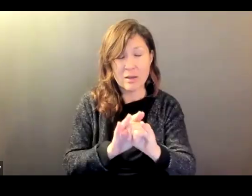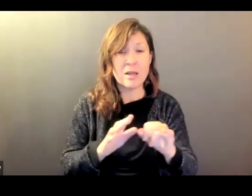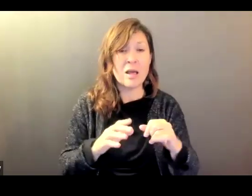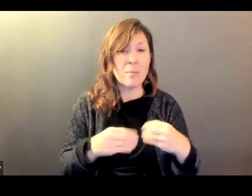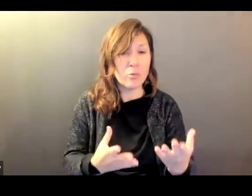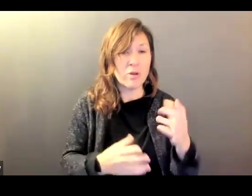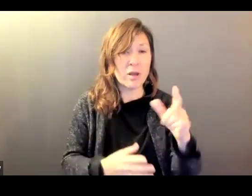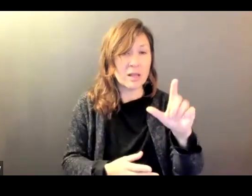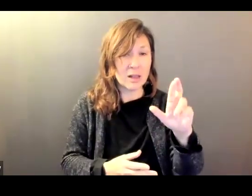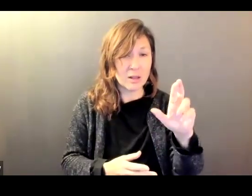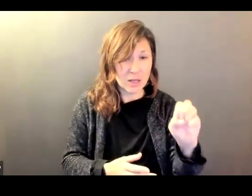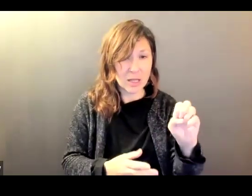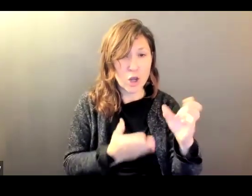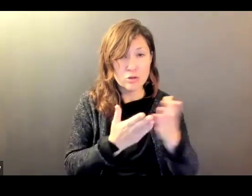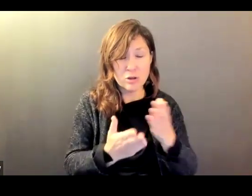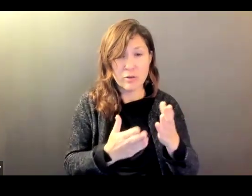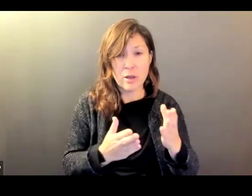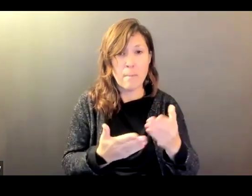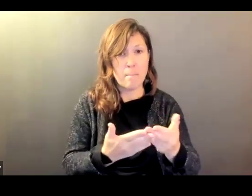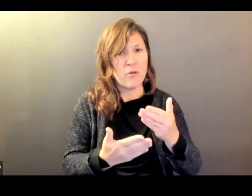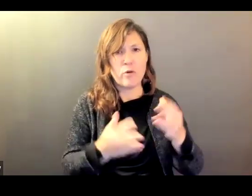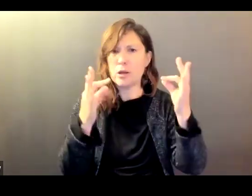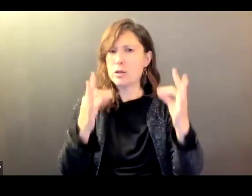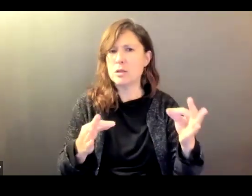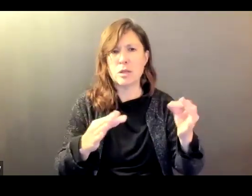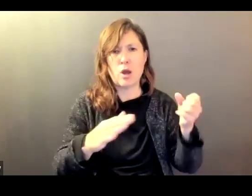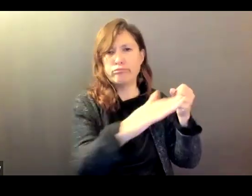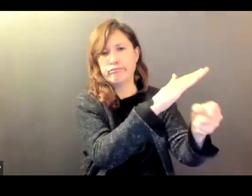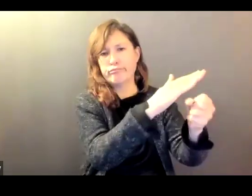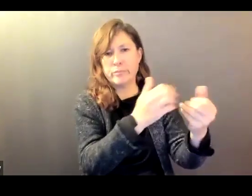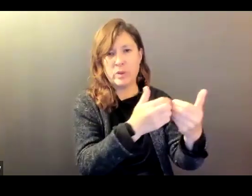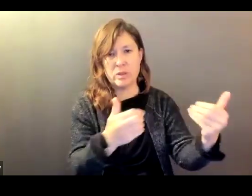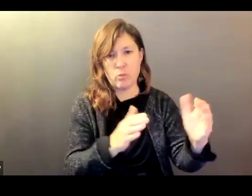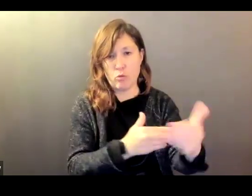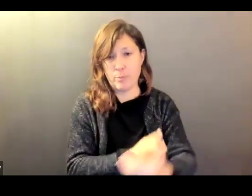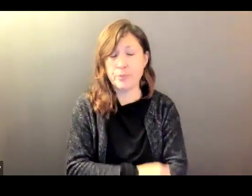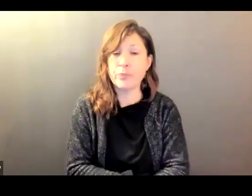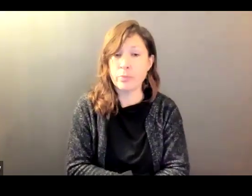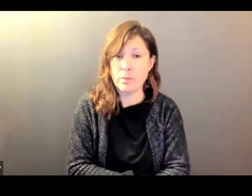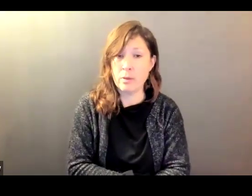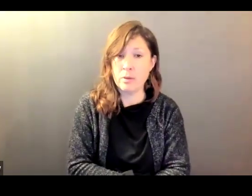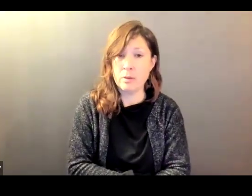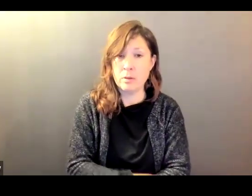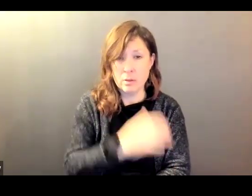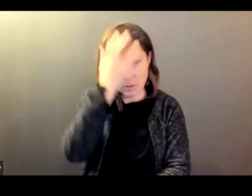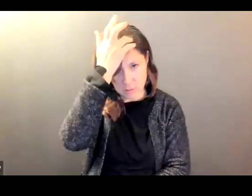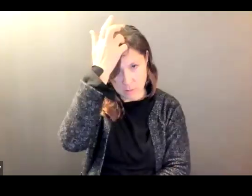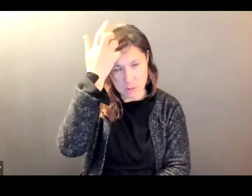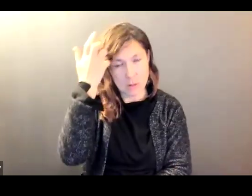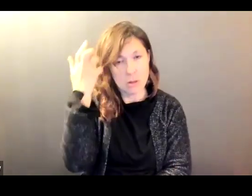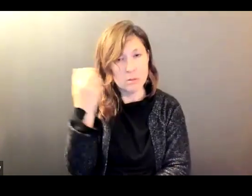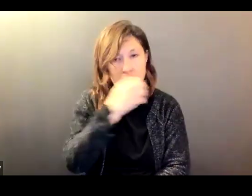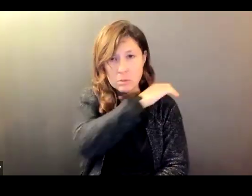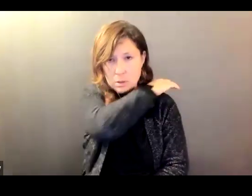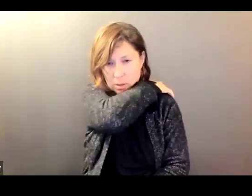services for them first before moving them into a more restrictive placement like a substantially separate classroom. I see. Okay.